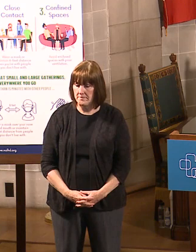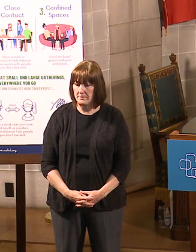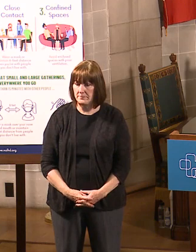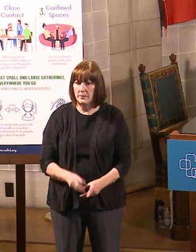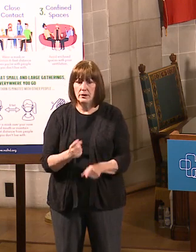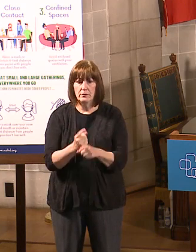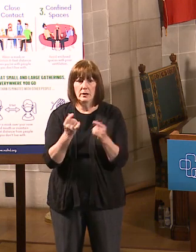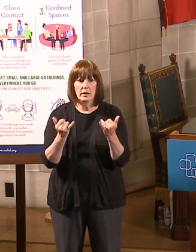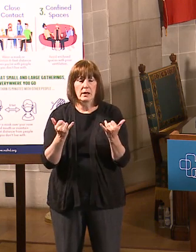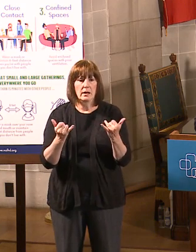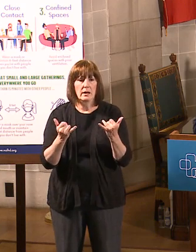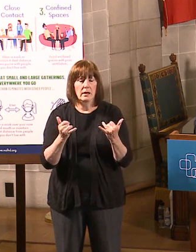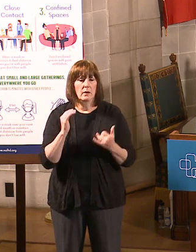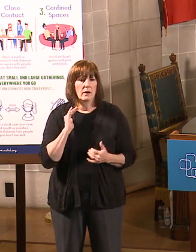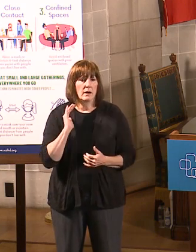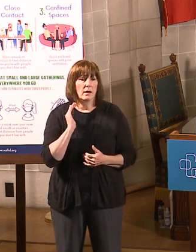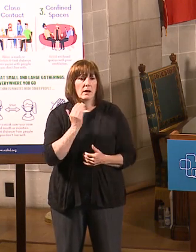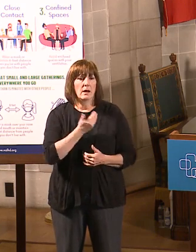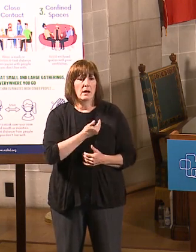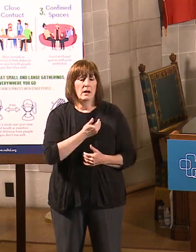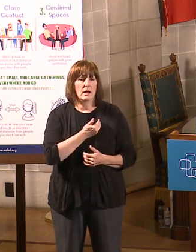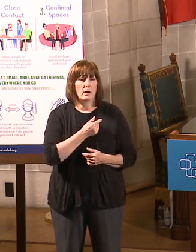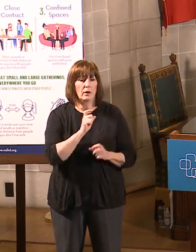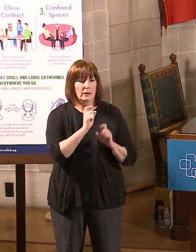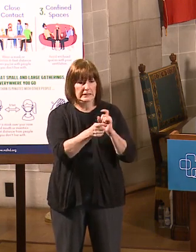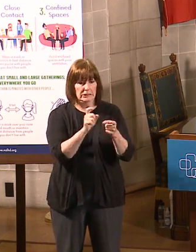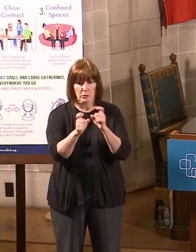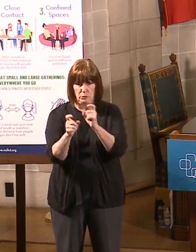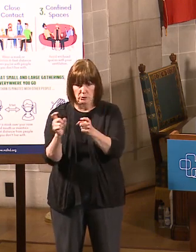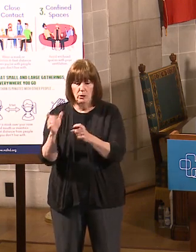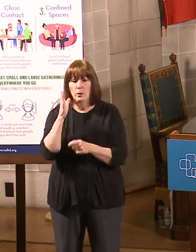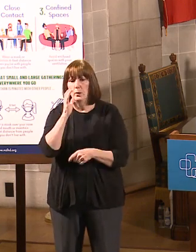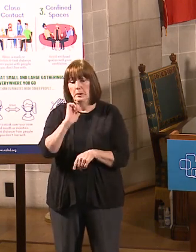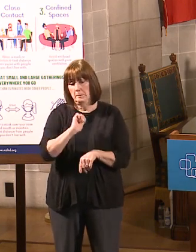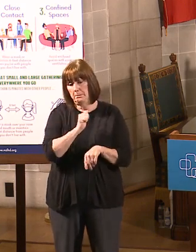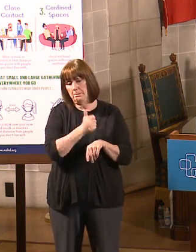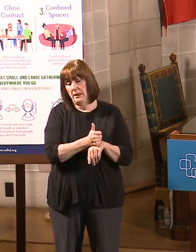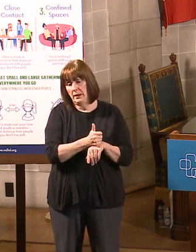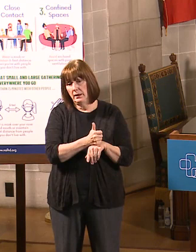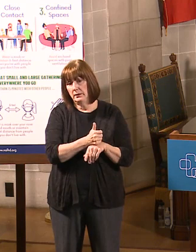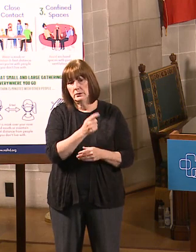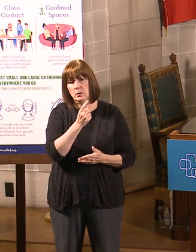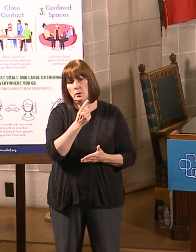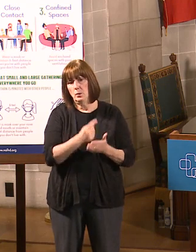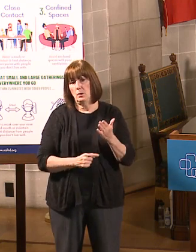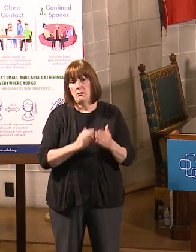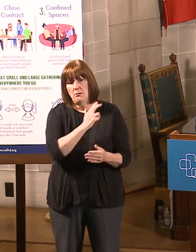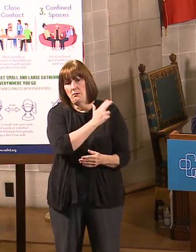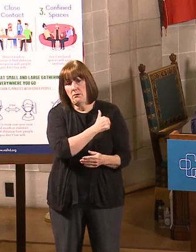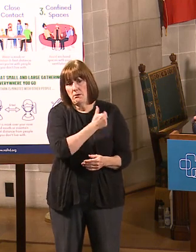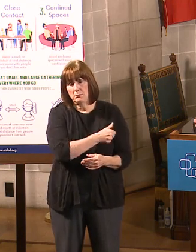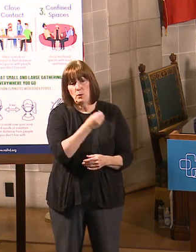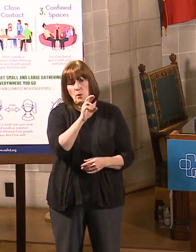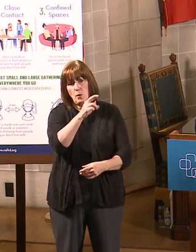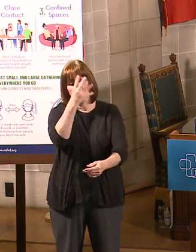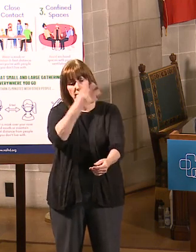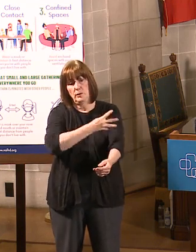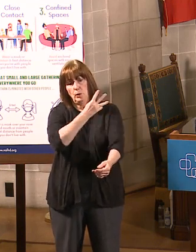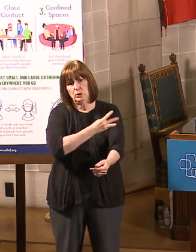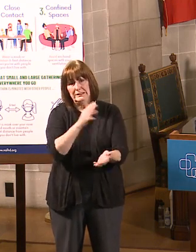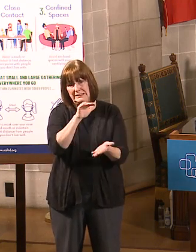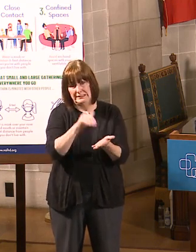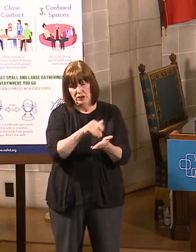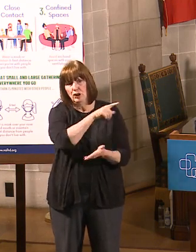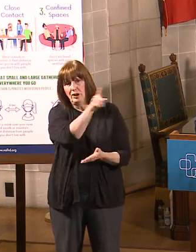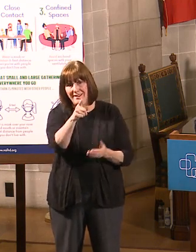So right now, our distribution will be based off what hospital systems or infusion centers have